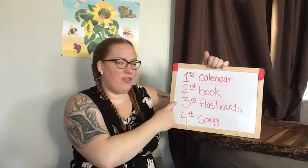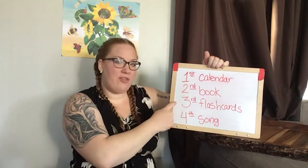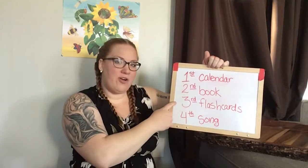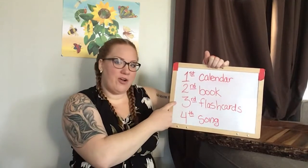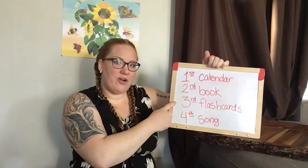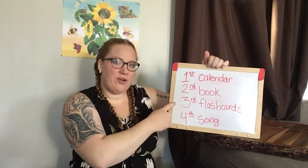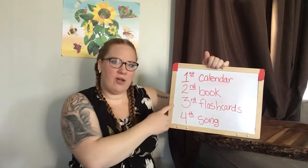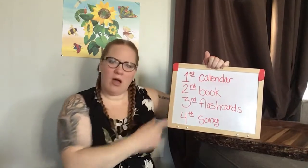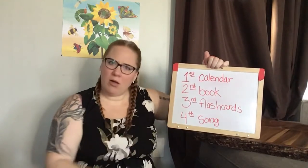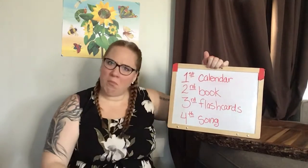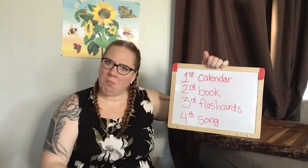Third,